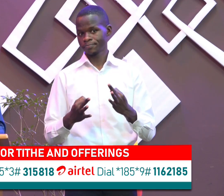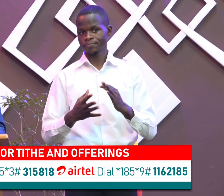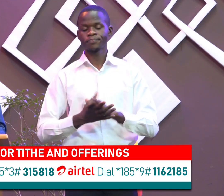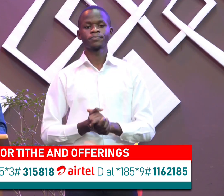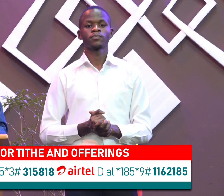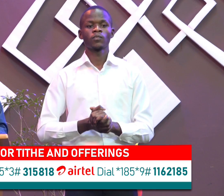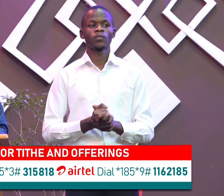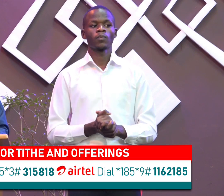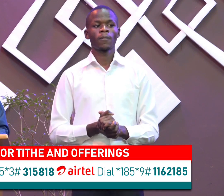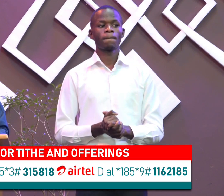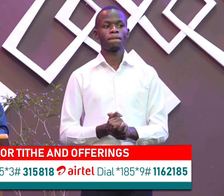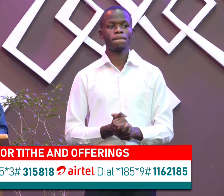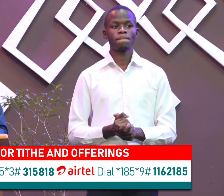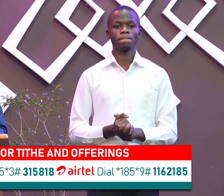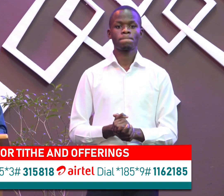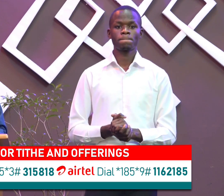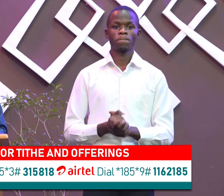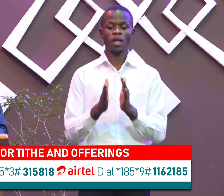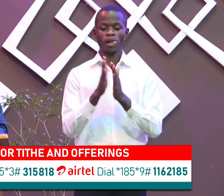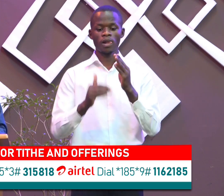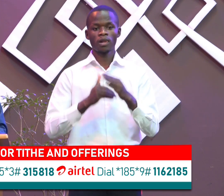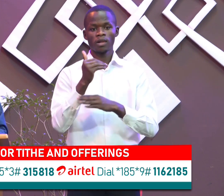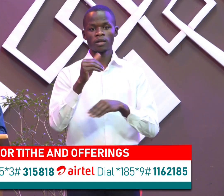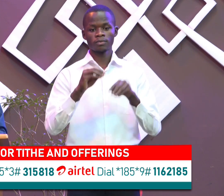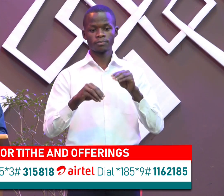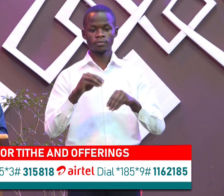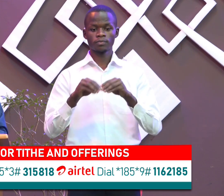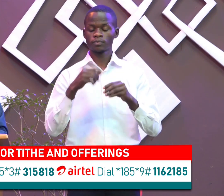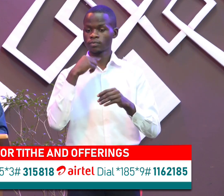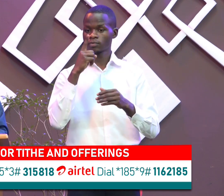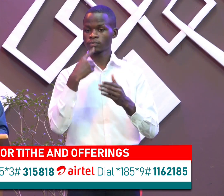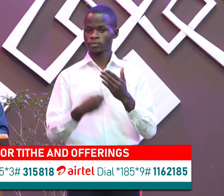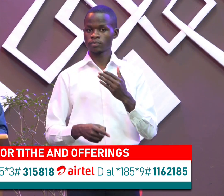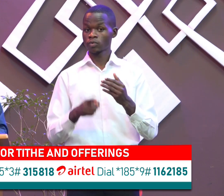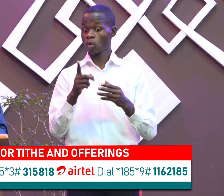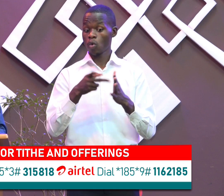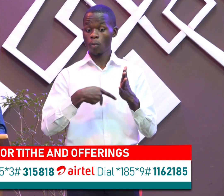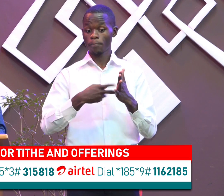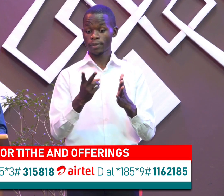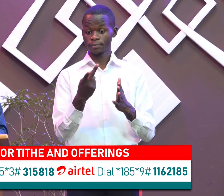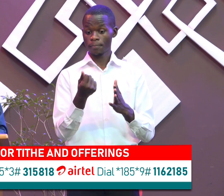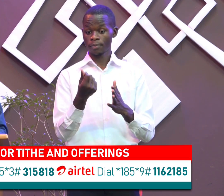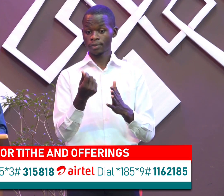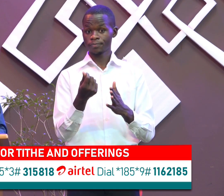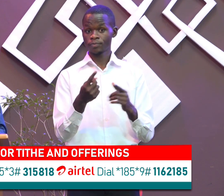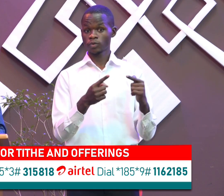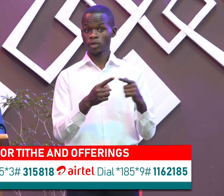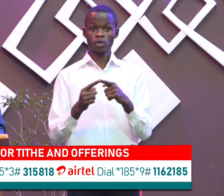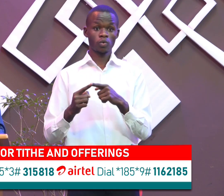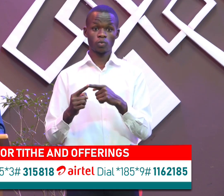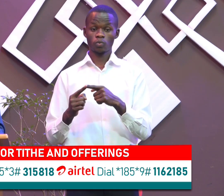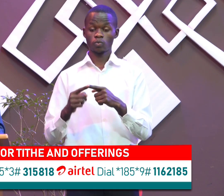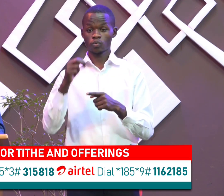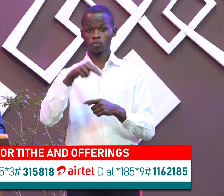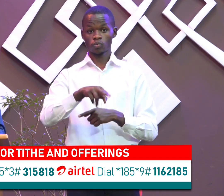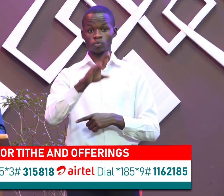that sort. Okay so we mazo kutekamu ne bangamba nti you are paying this amount of money to